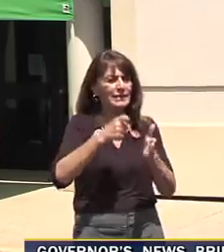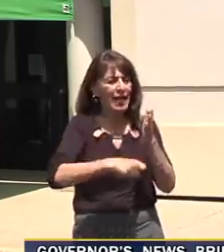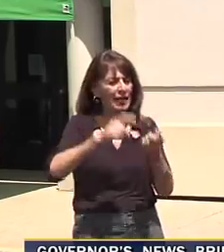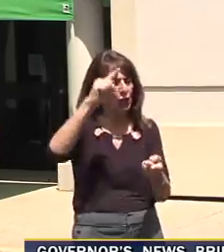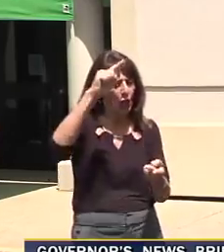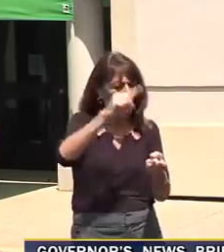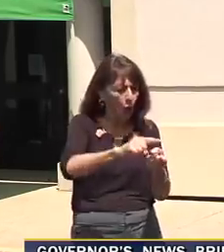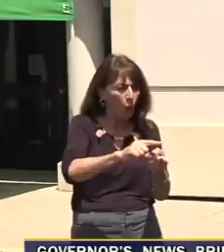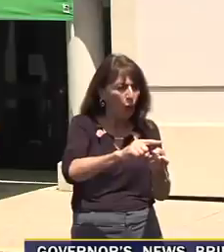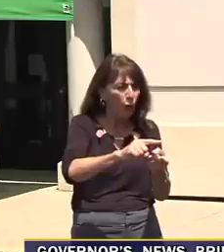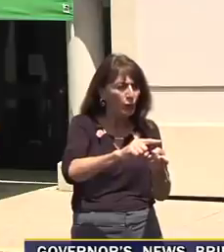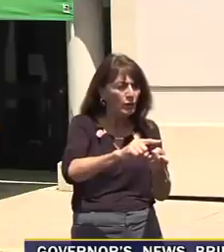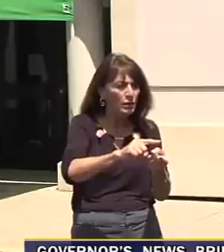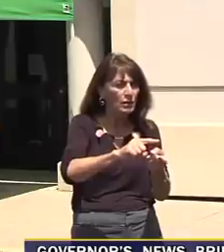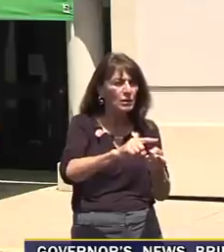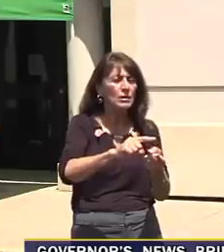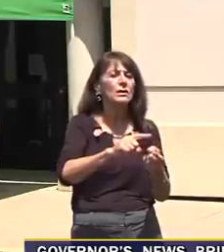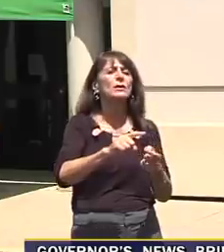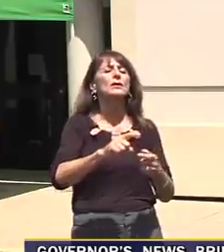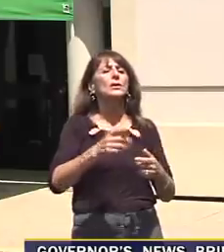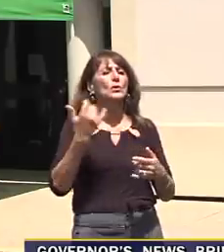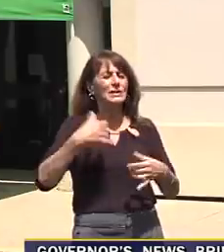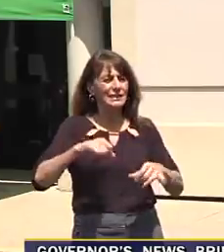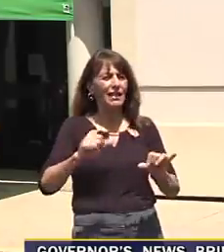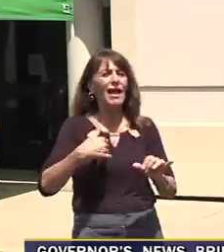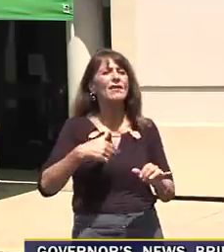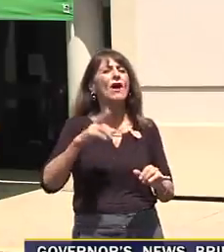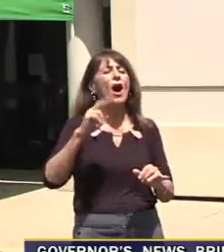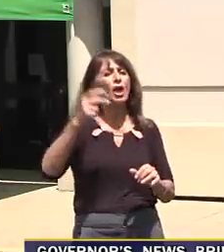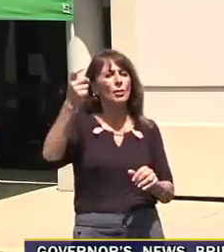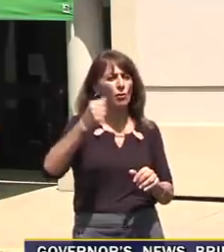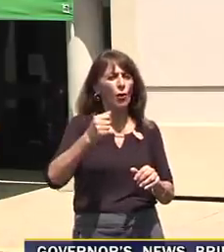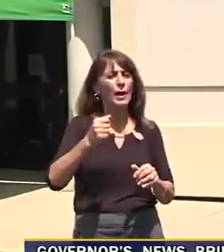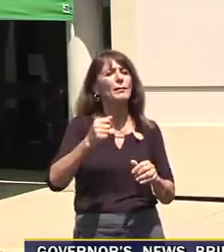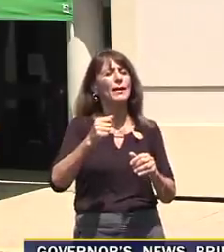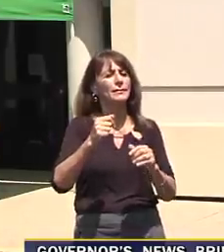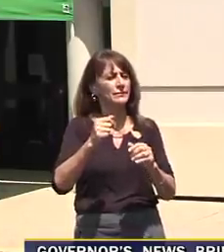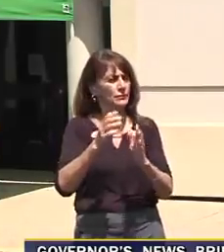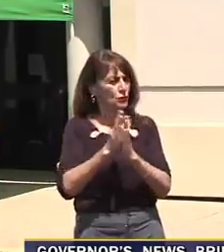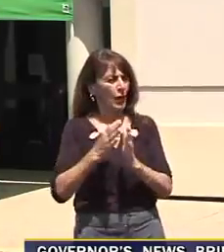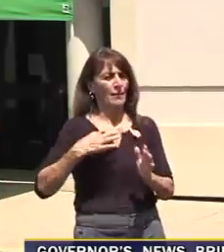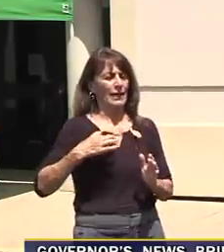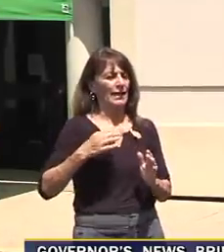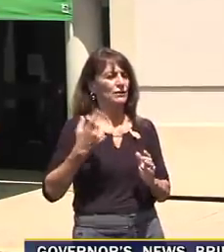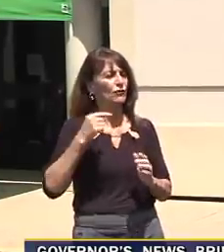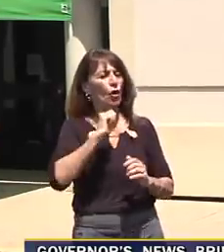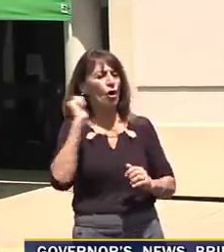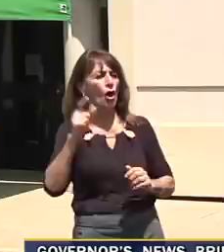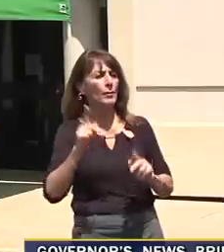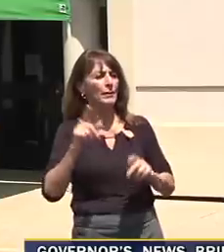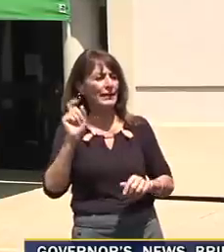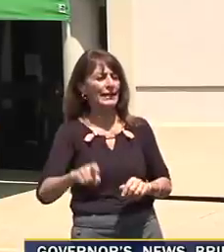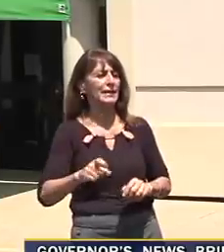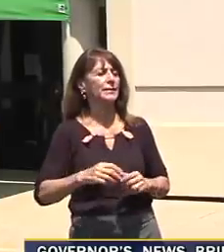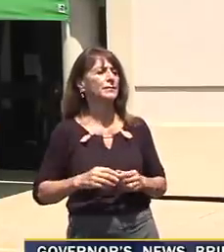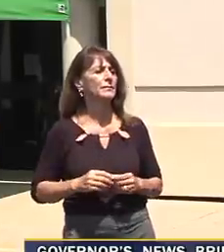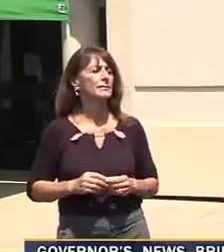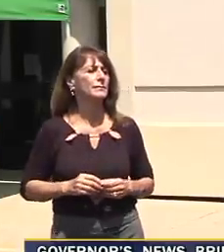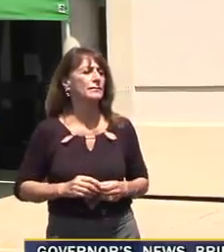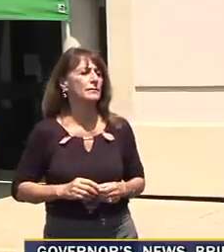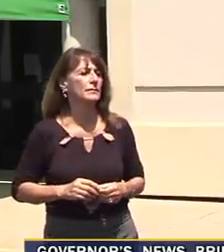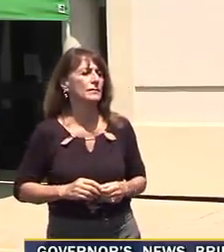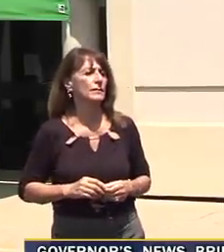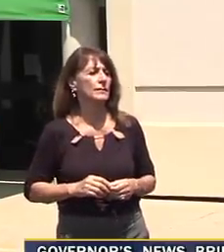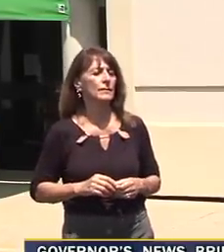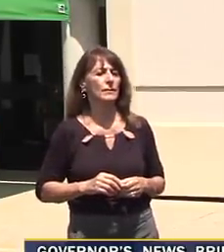low, and we'd still have, of course, our unemployment claims for everybody in need. Governor, that